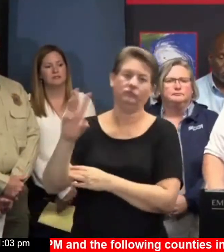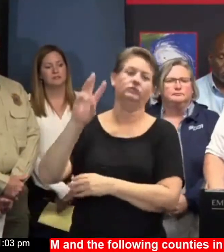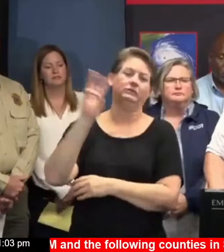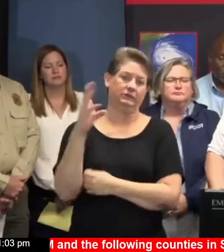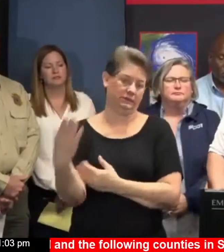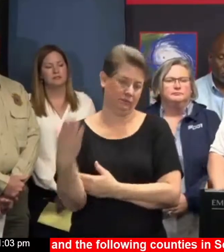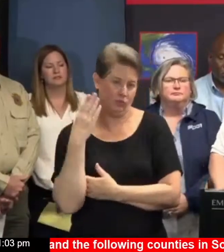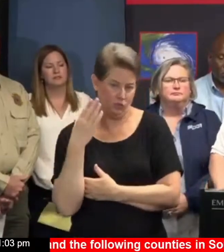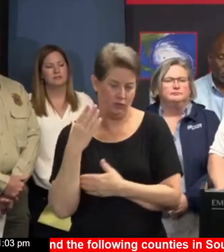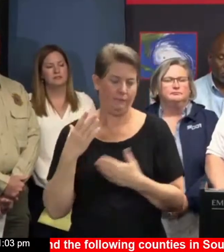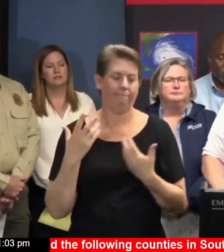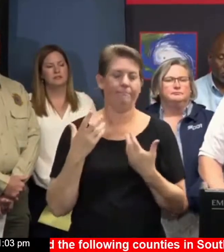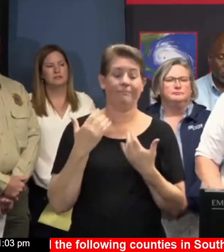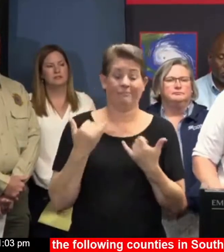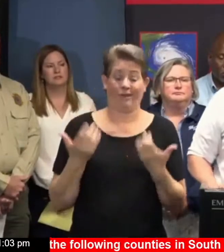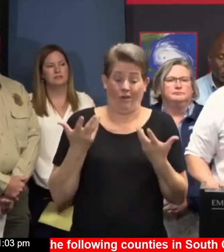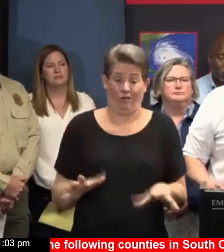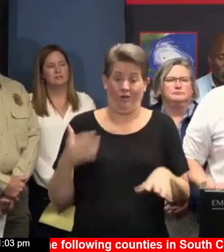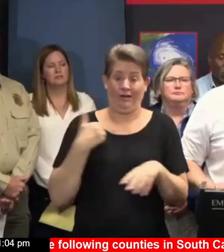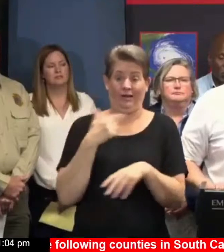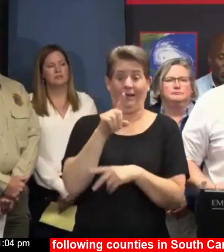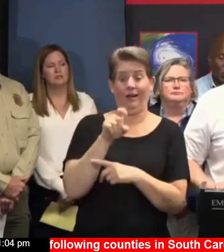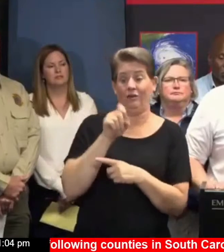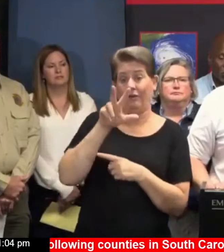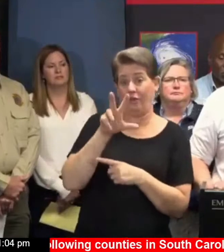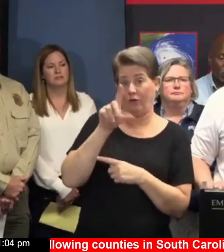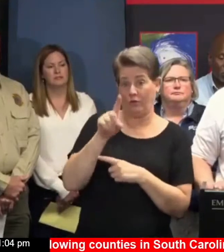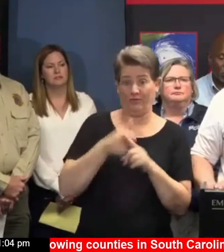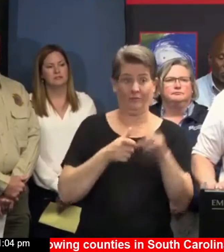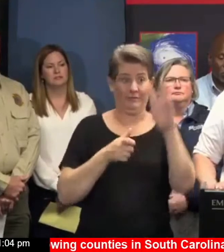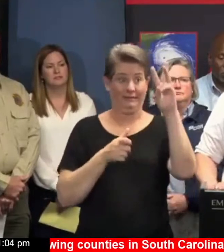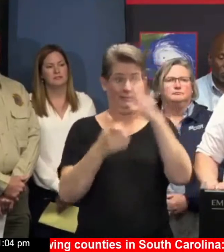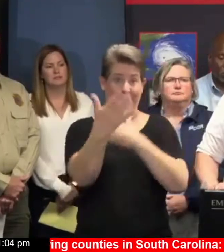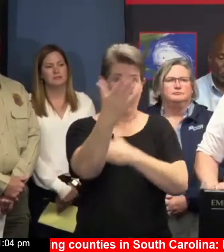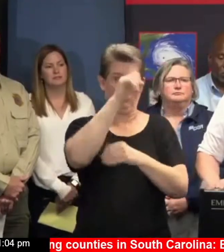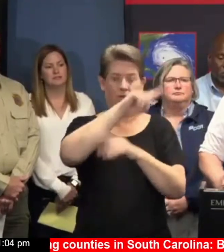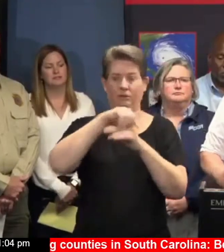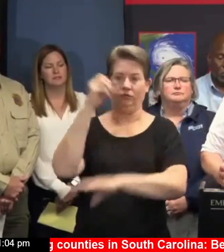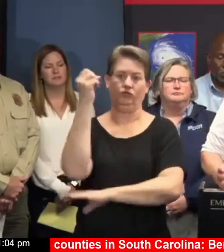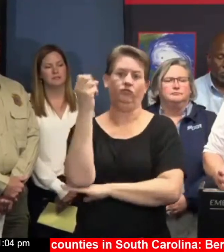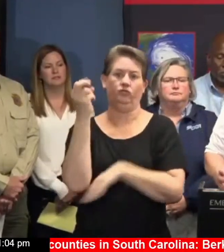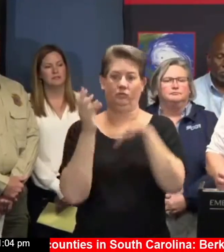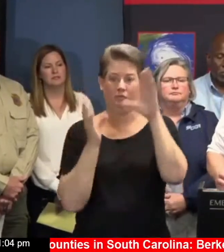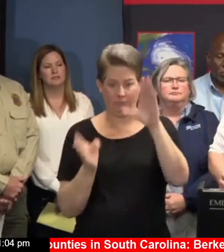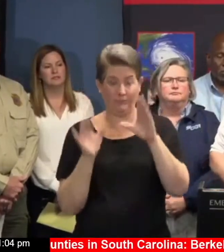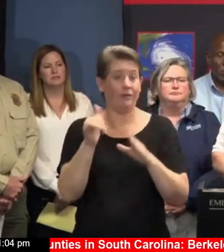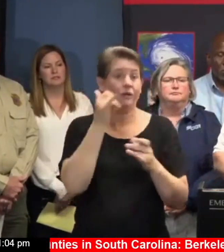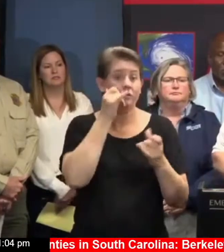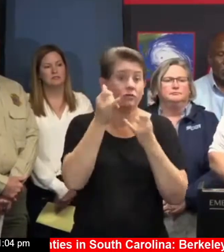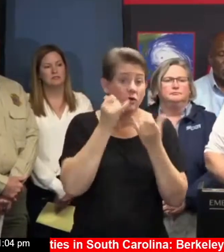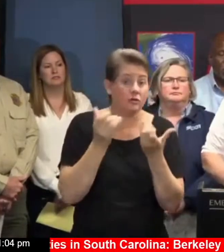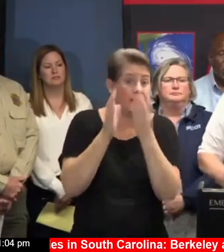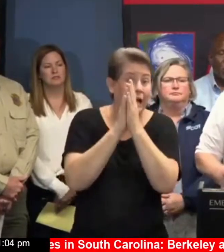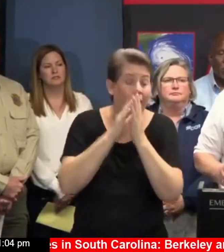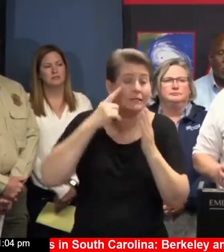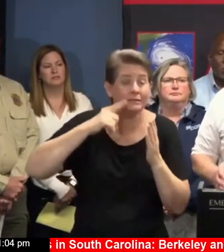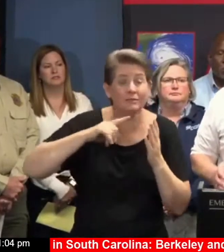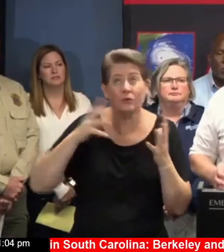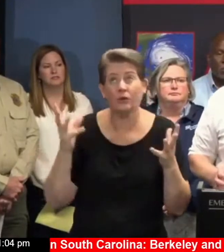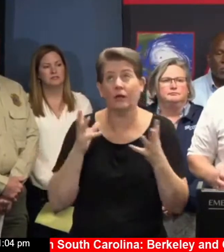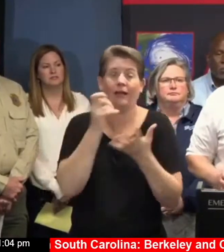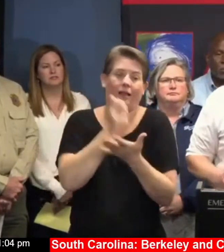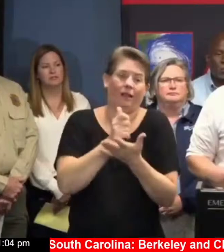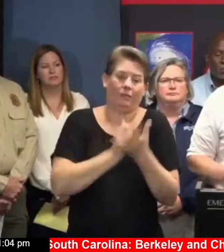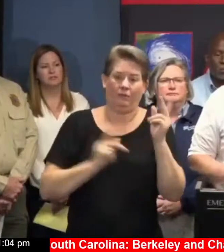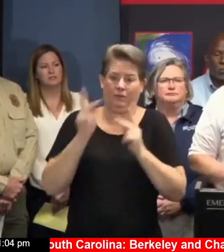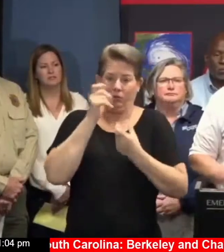we're currently over 131 calls for service from 6 a.m. until noon today. And those calls for service were primarily for assisting